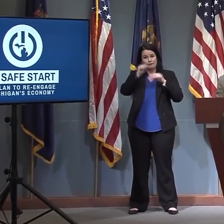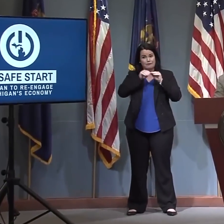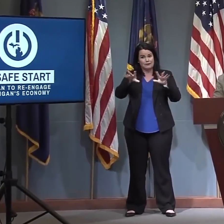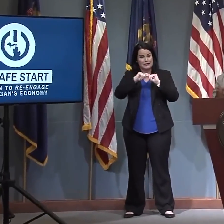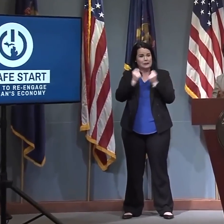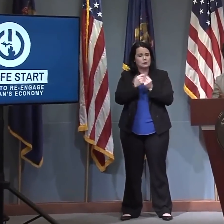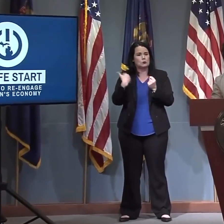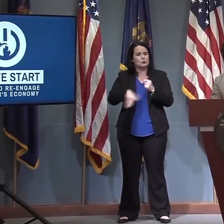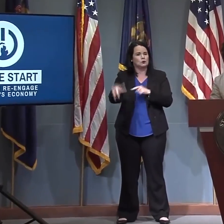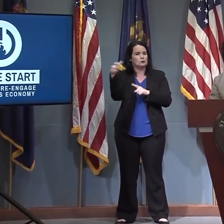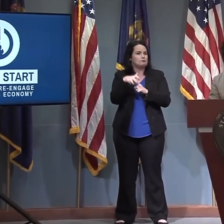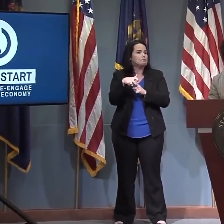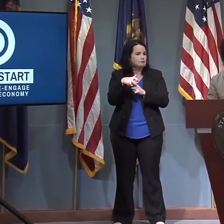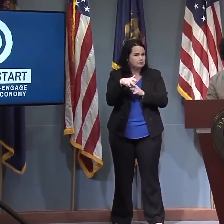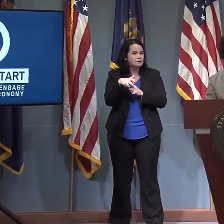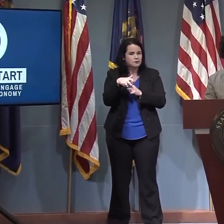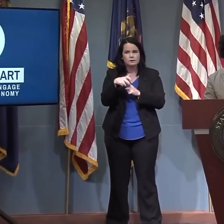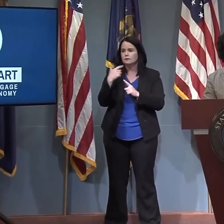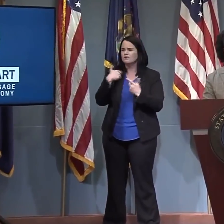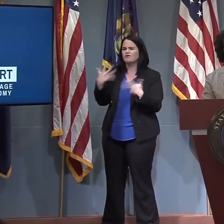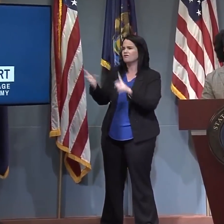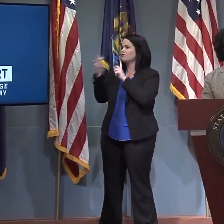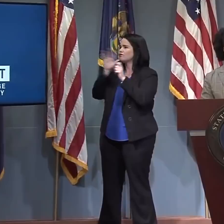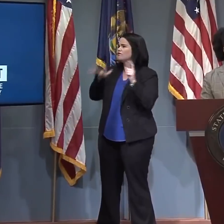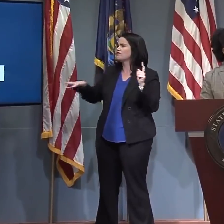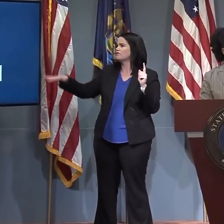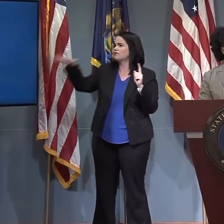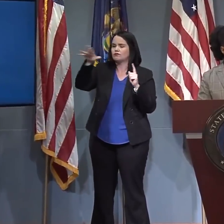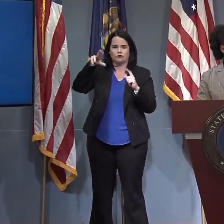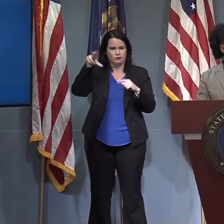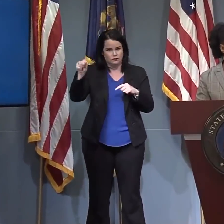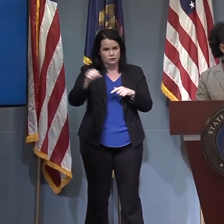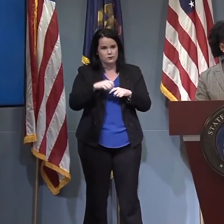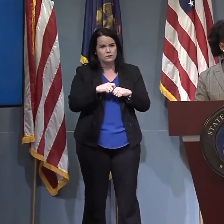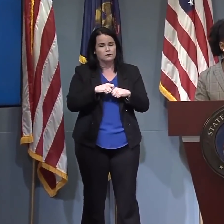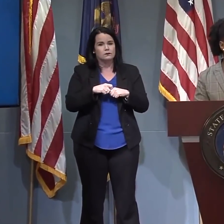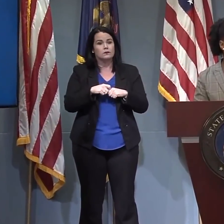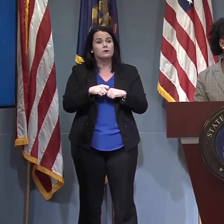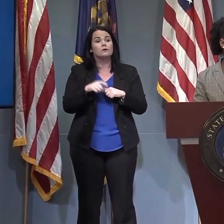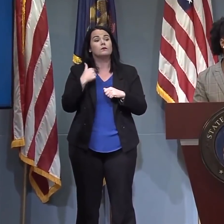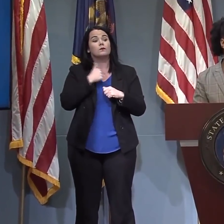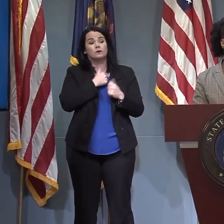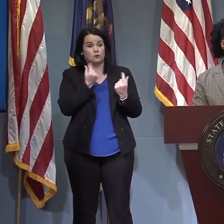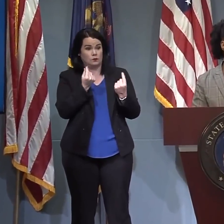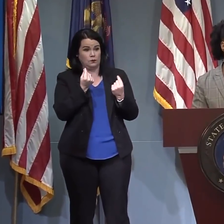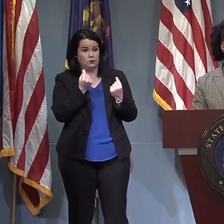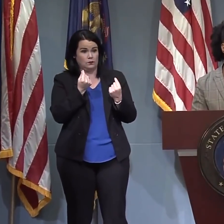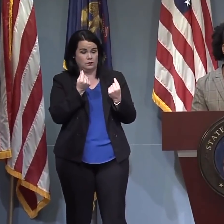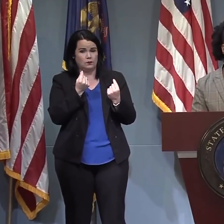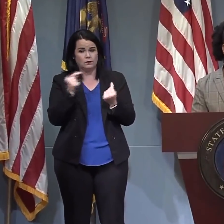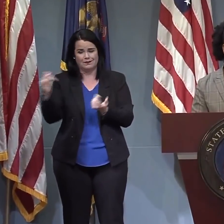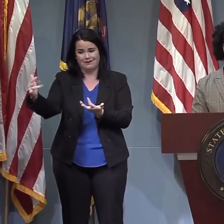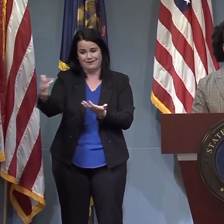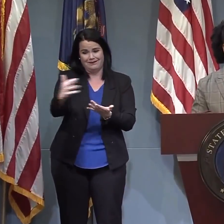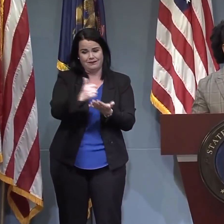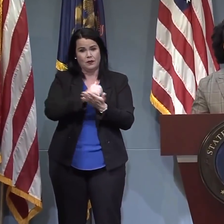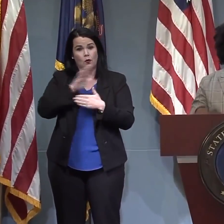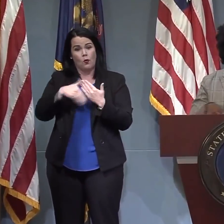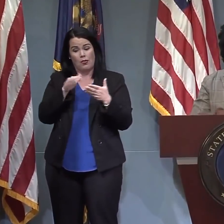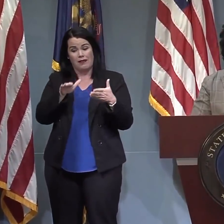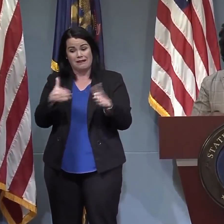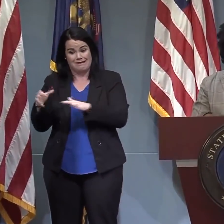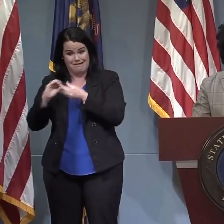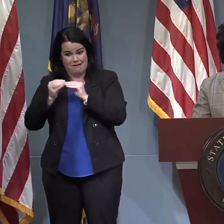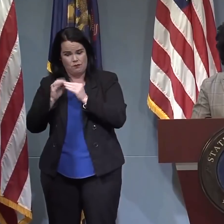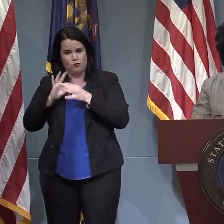awesome job, and we've talked to people across the country. So what we do is we actually take the death numbers from county records, but we also